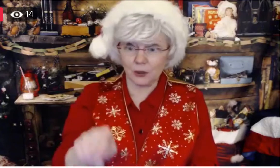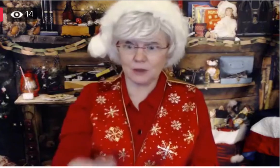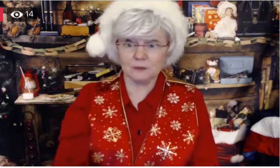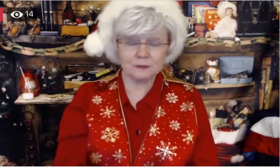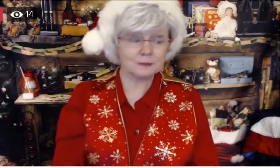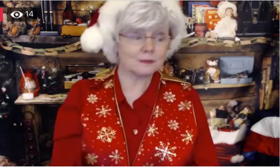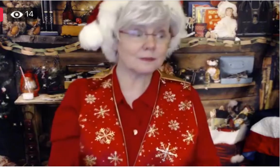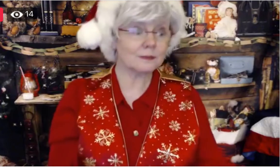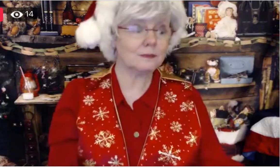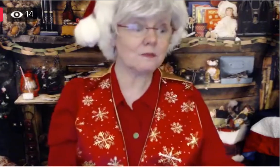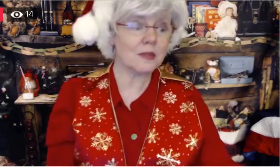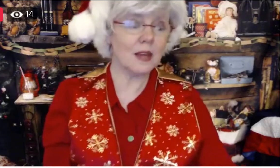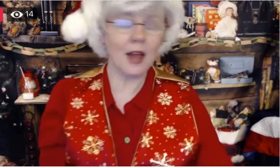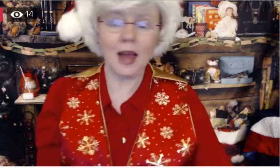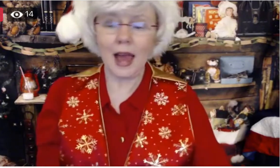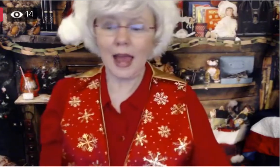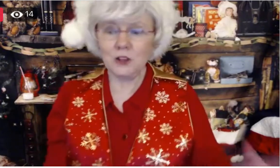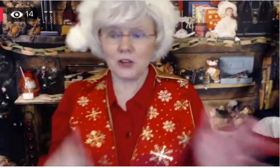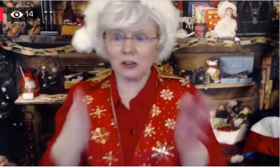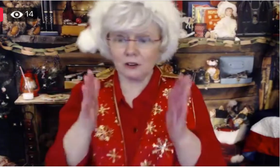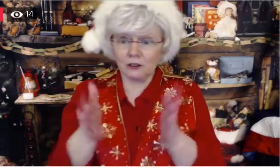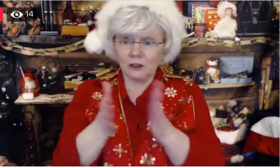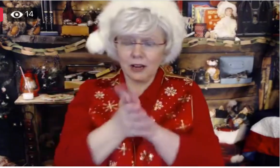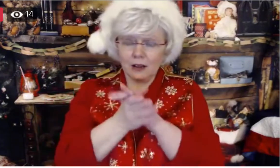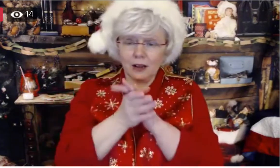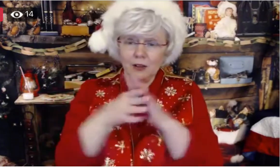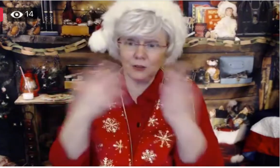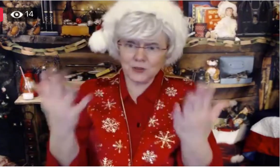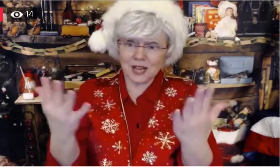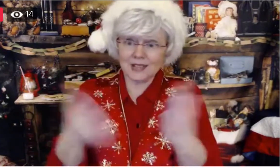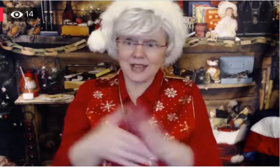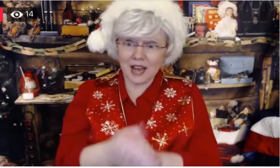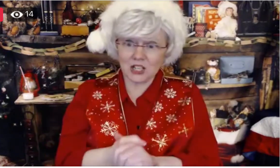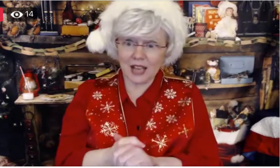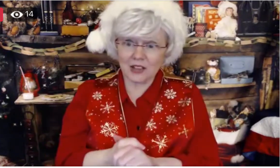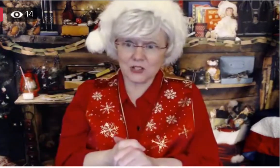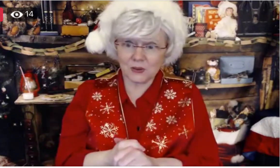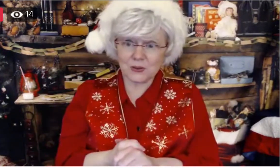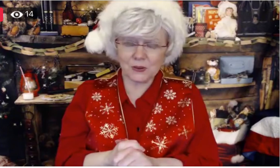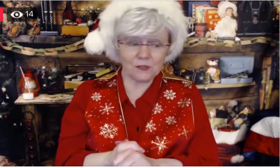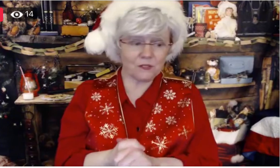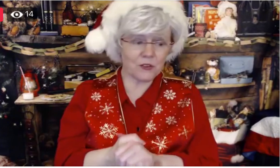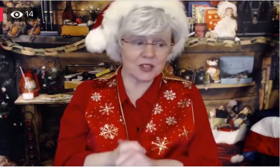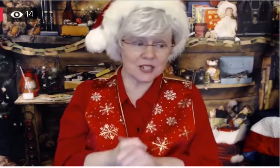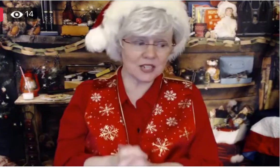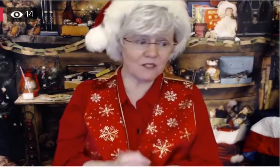it. And you can learn, use it as an educational tool for the